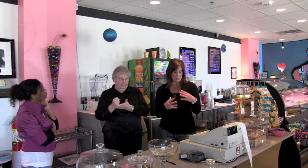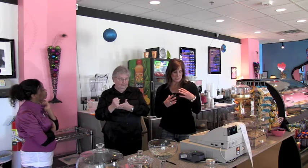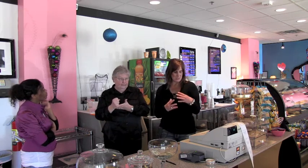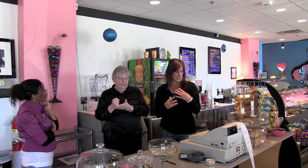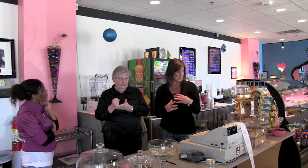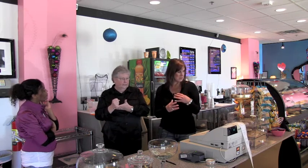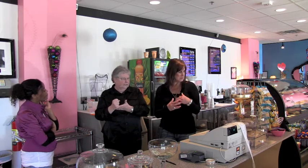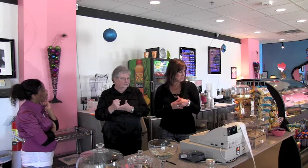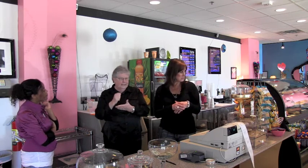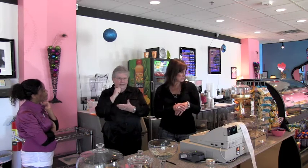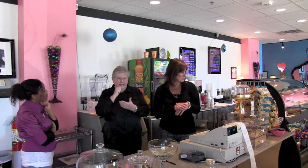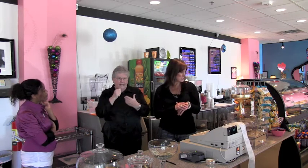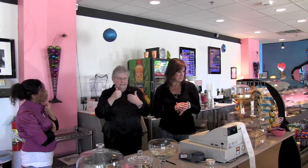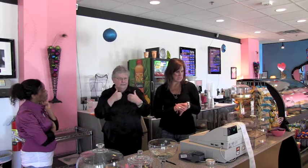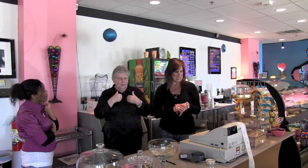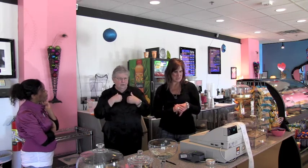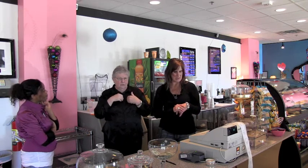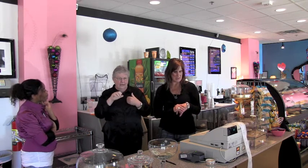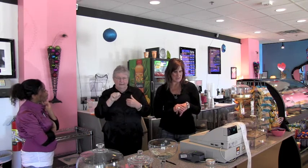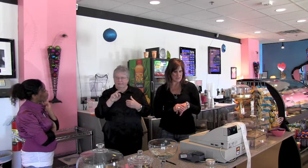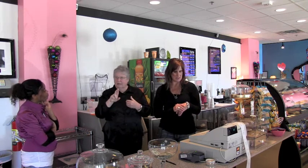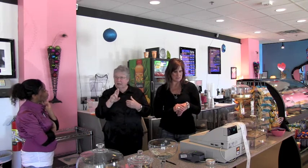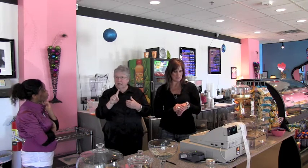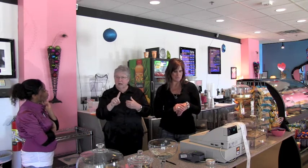I don't have a card.